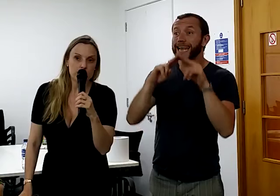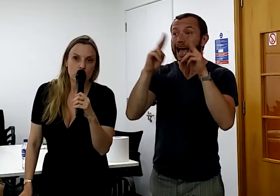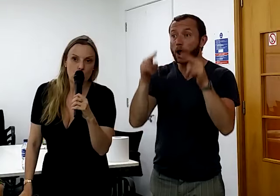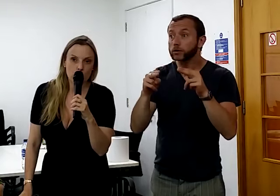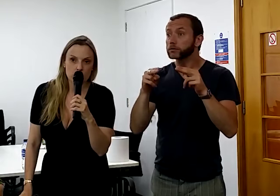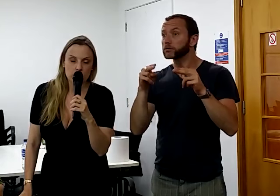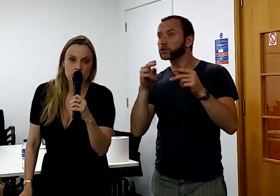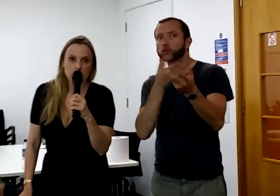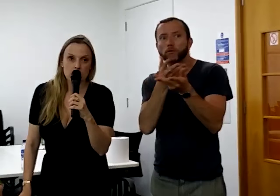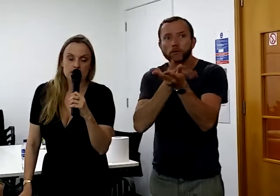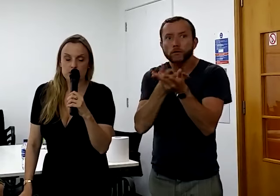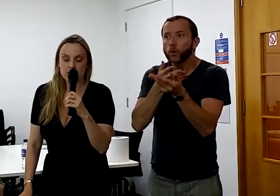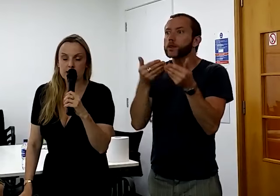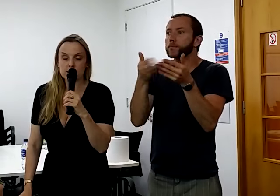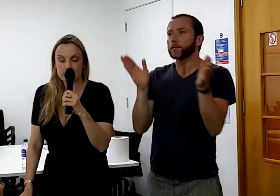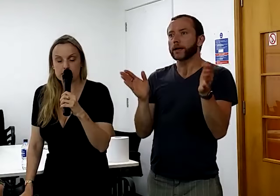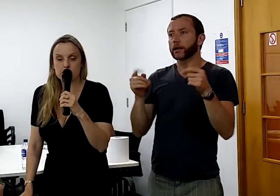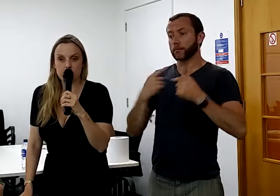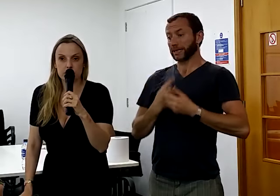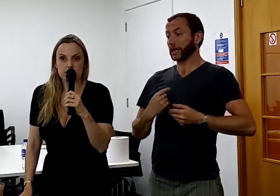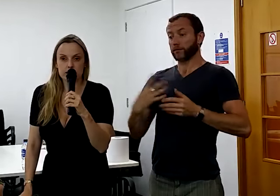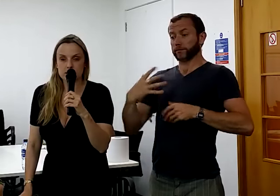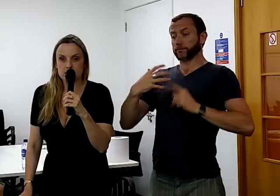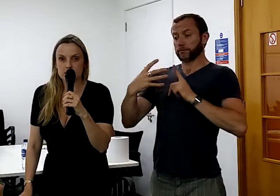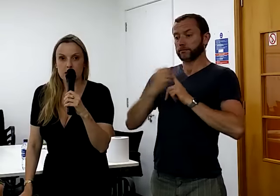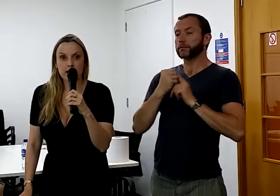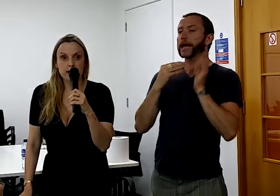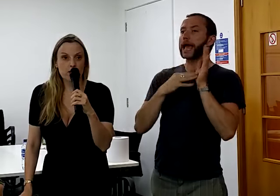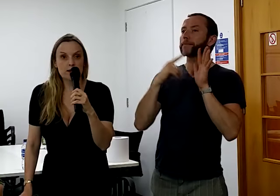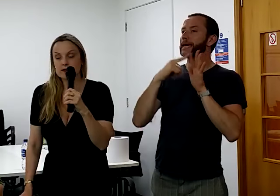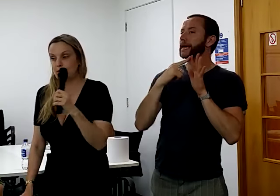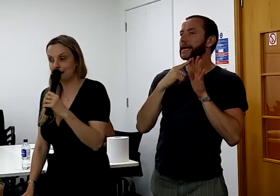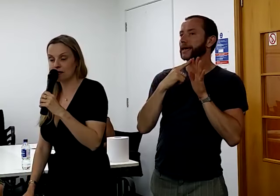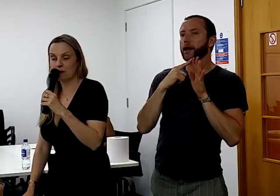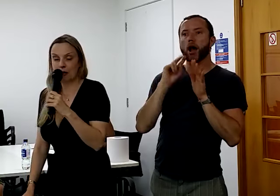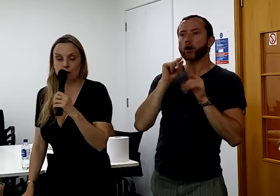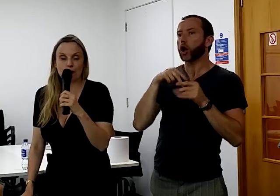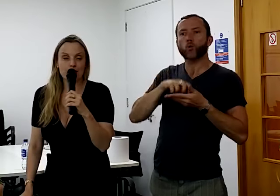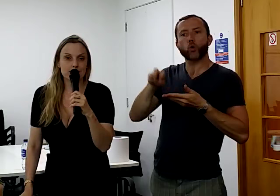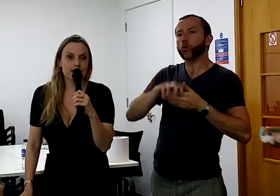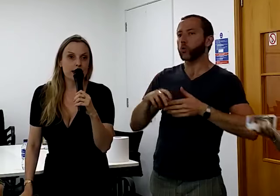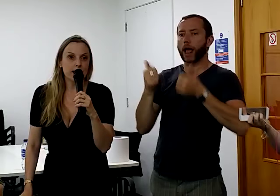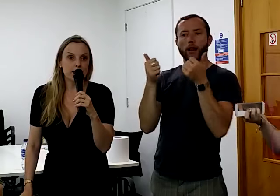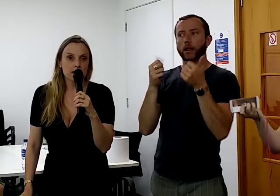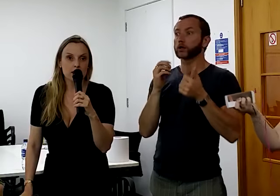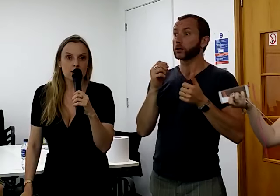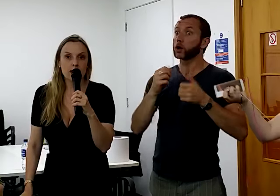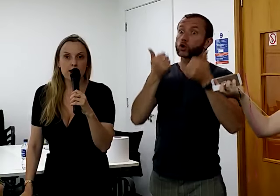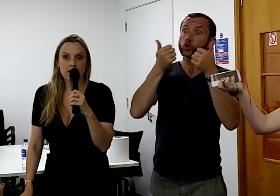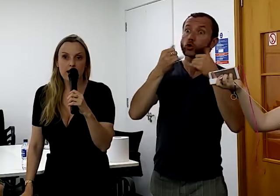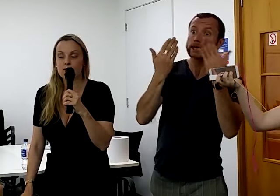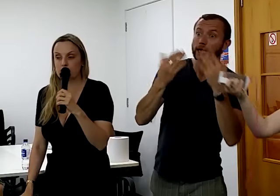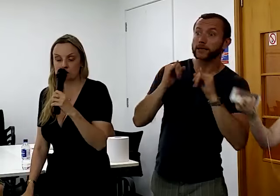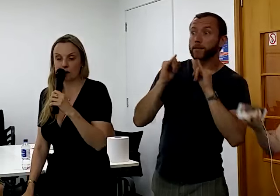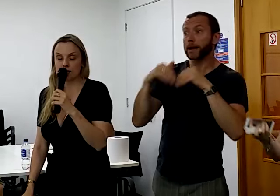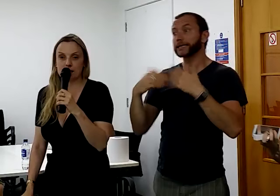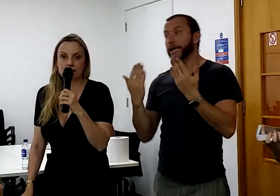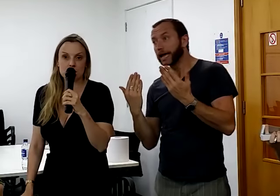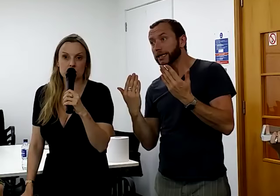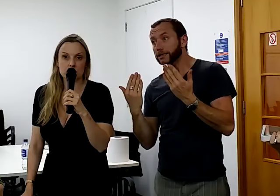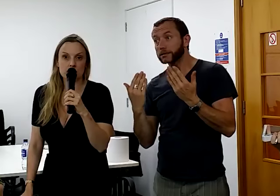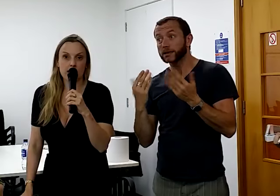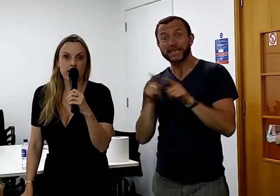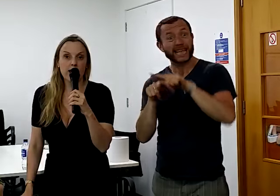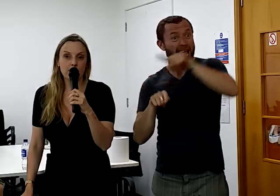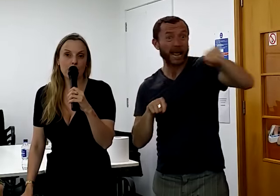I can't always walk. Some days are better than others. And I know that there's plenty of people here today that have